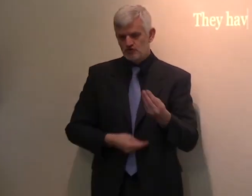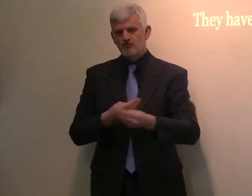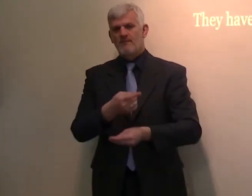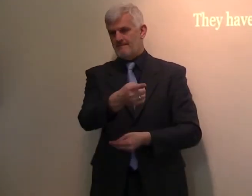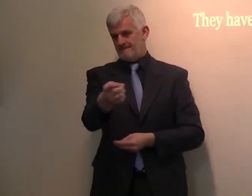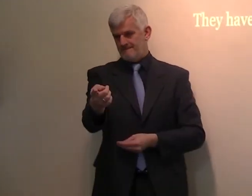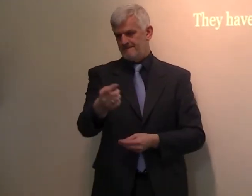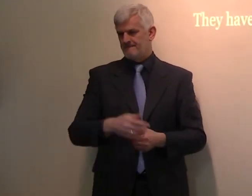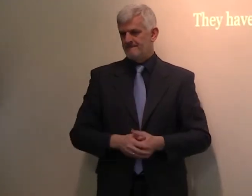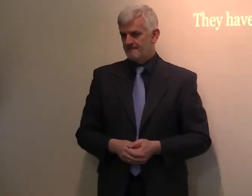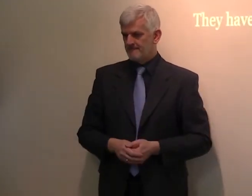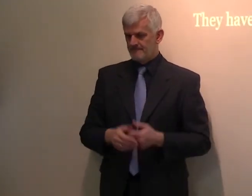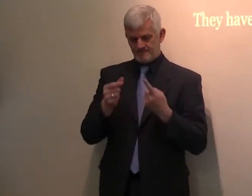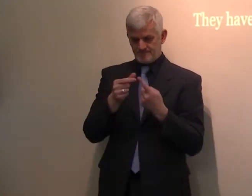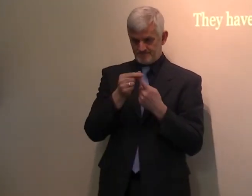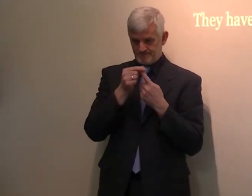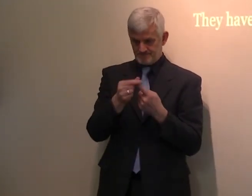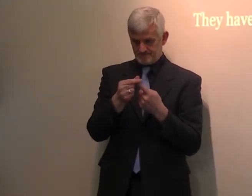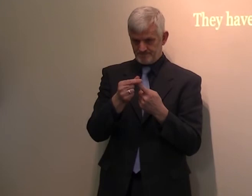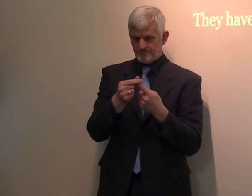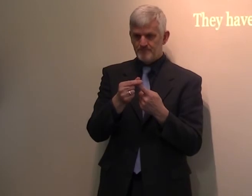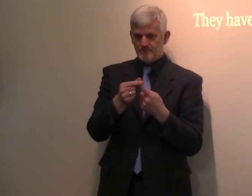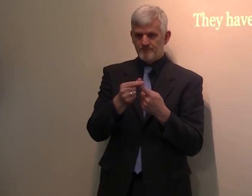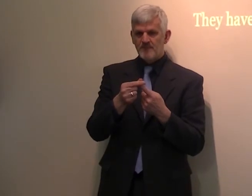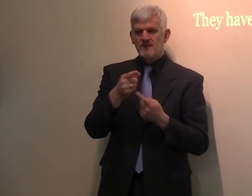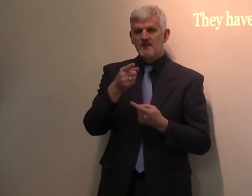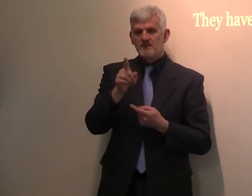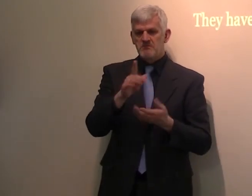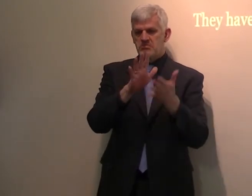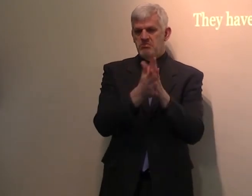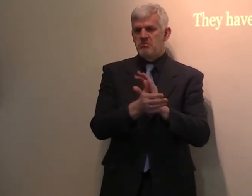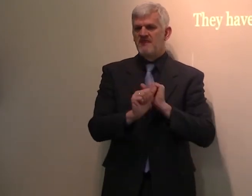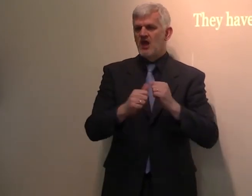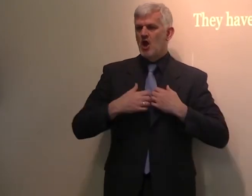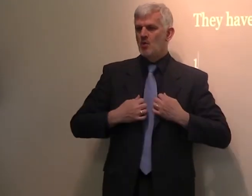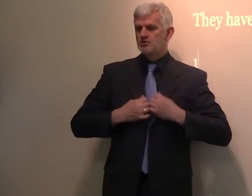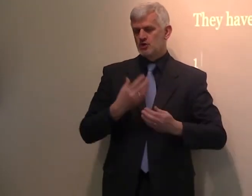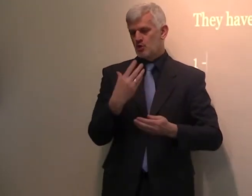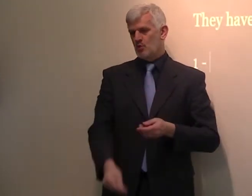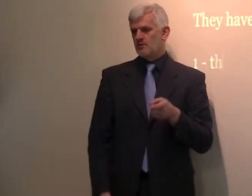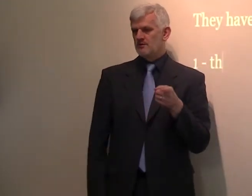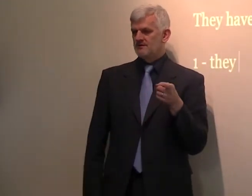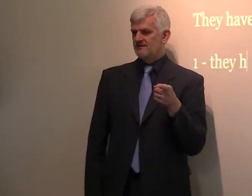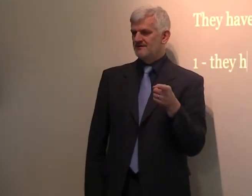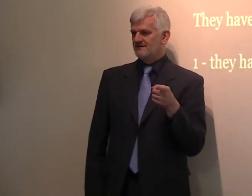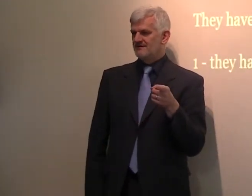sake. And the first one is that they have not defiled their garments. They have not defiled